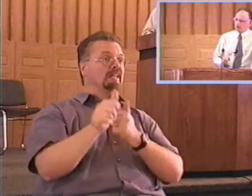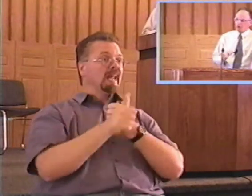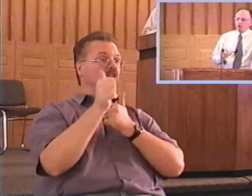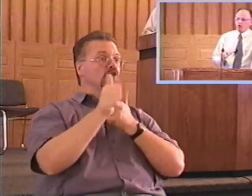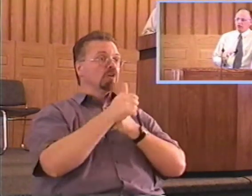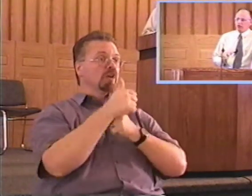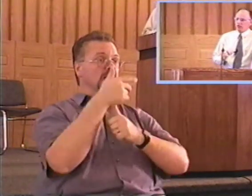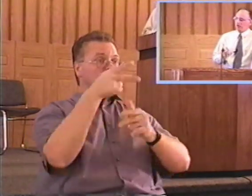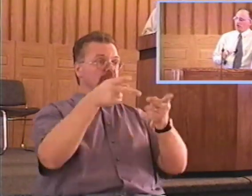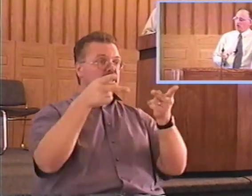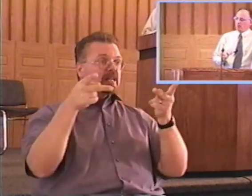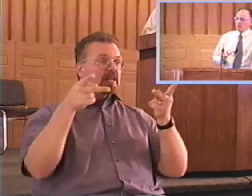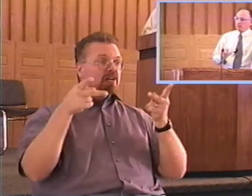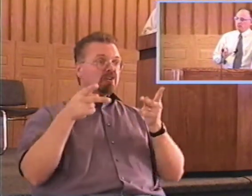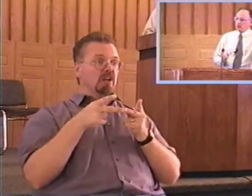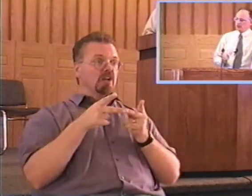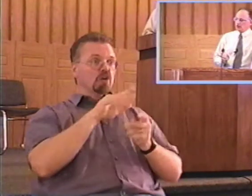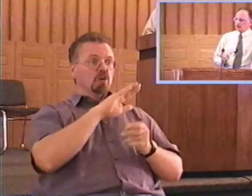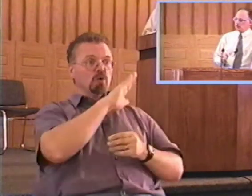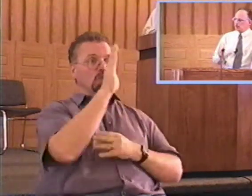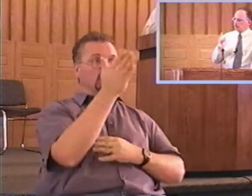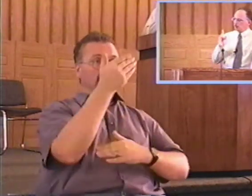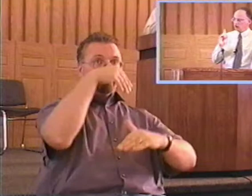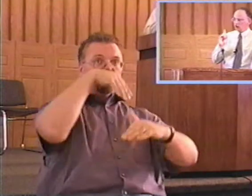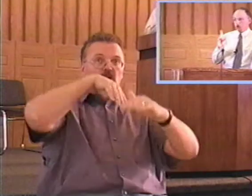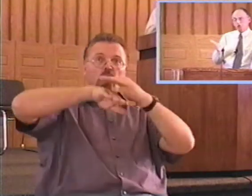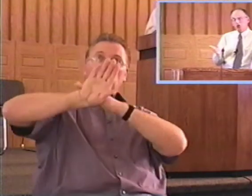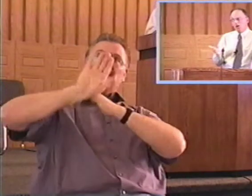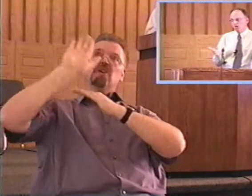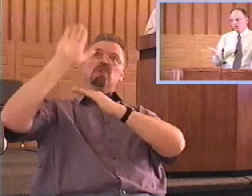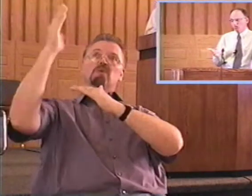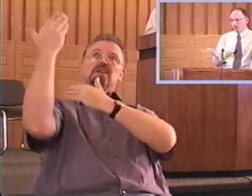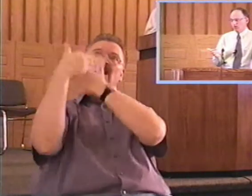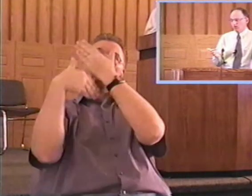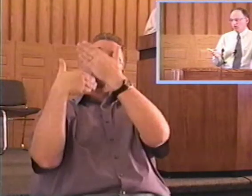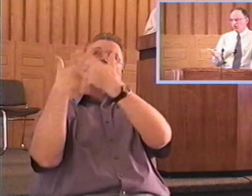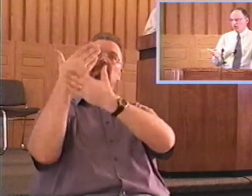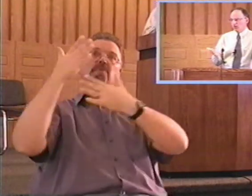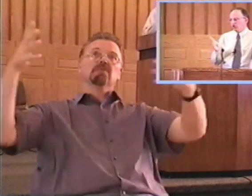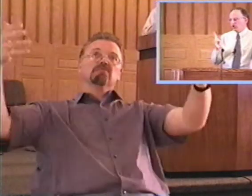you'll never run into the arms of Jesus. Because